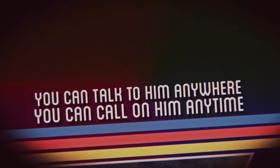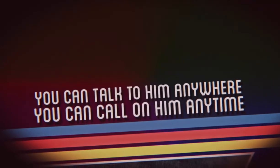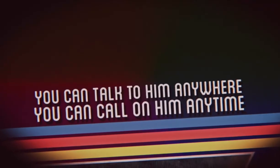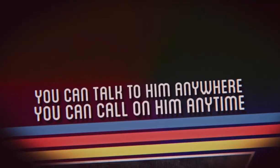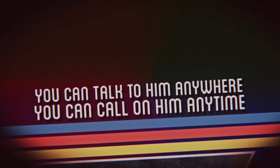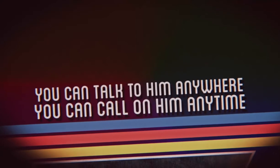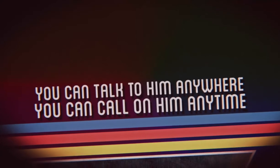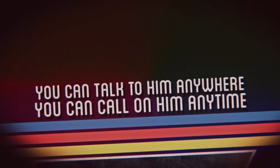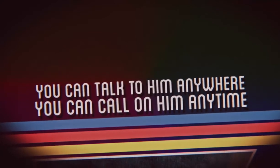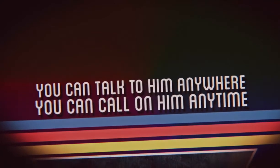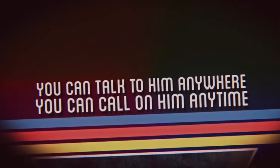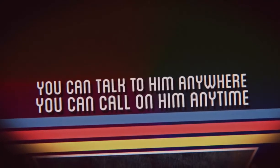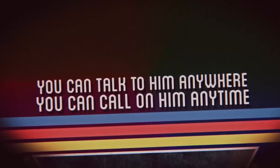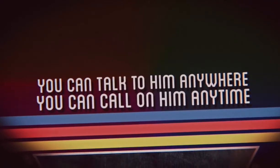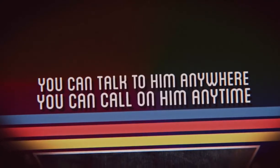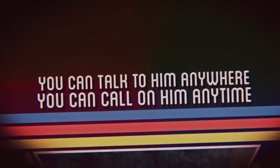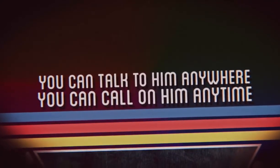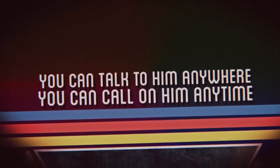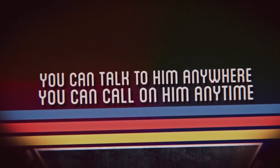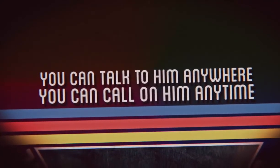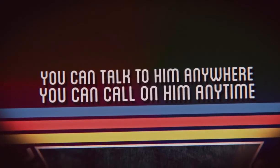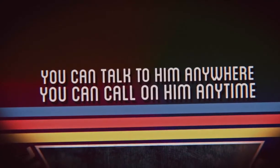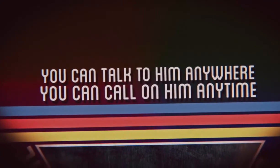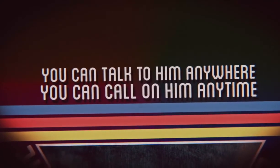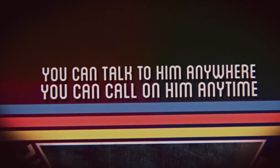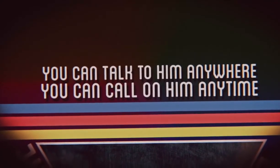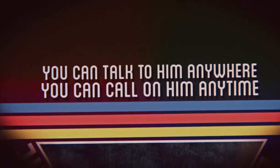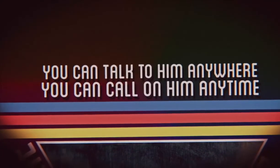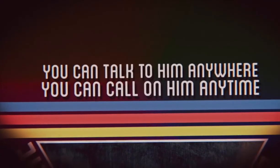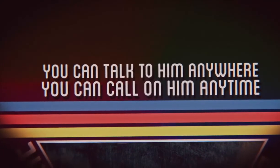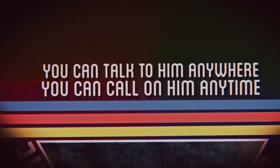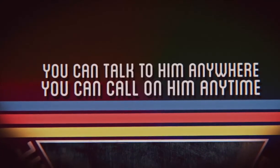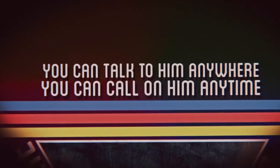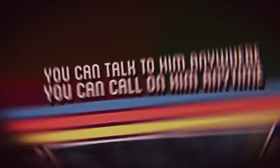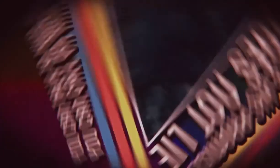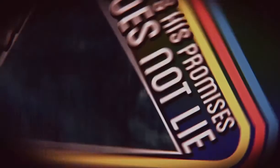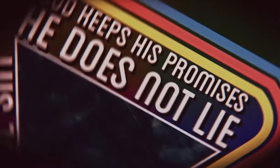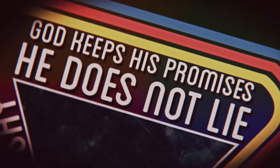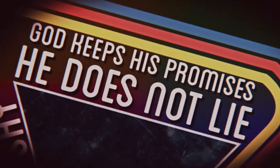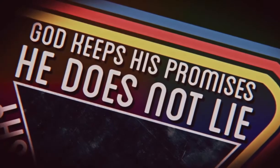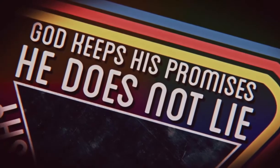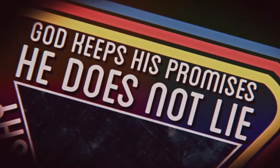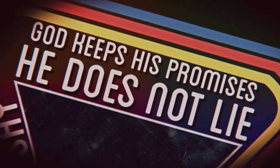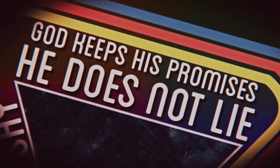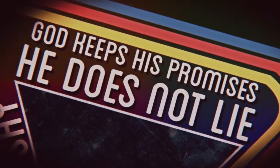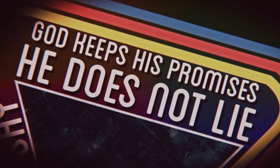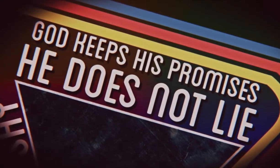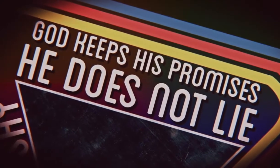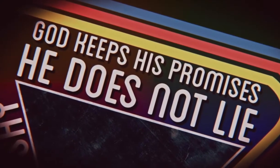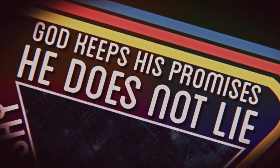him anywhere. You can call on him anytime. God keeps his promises. promises